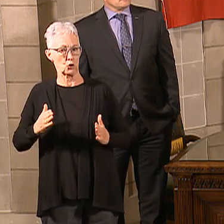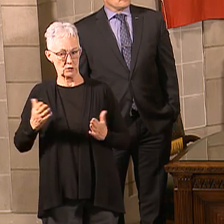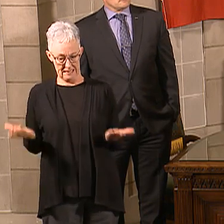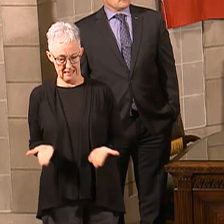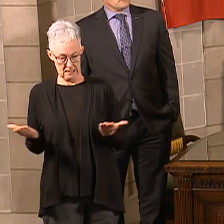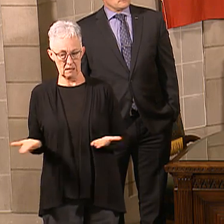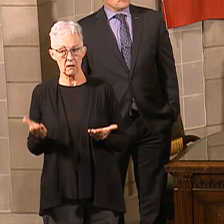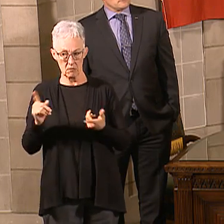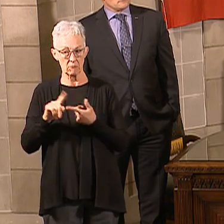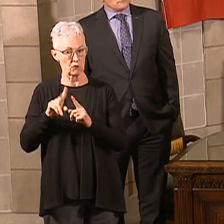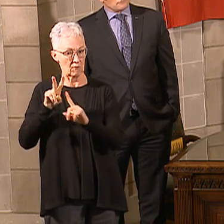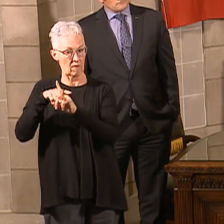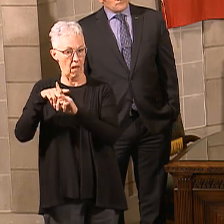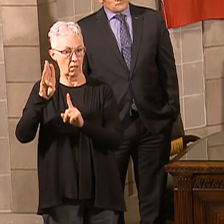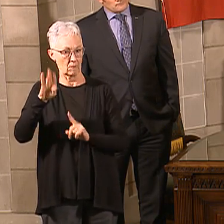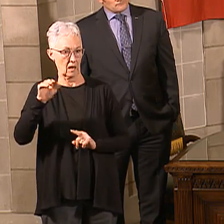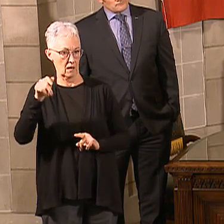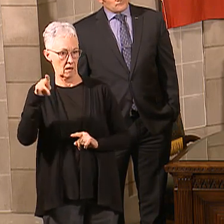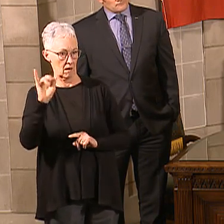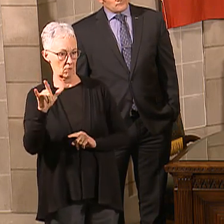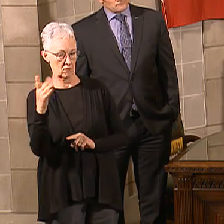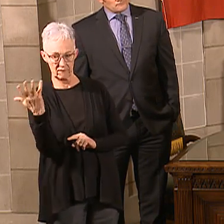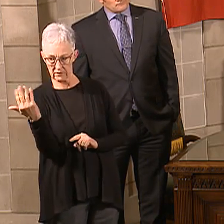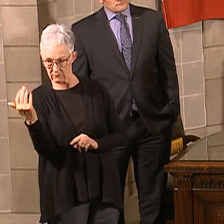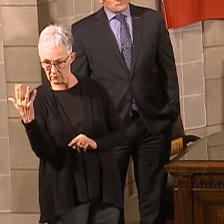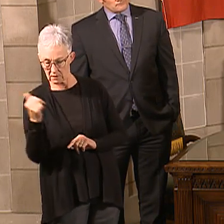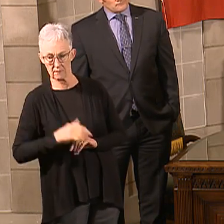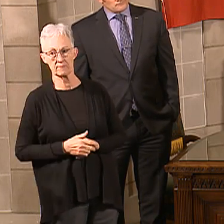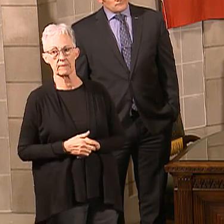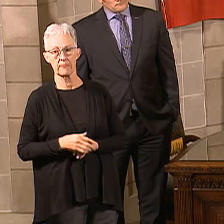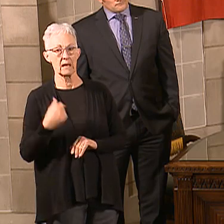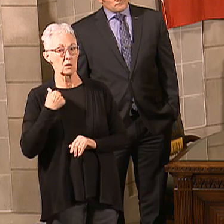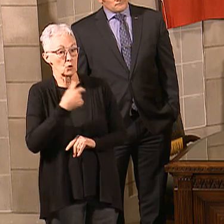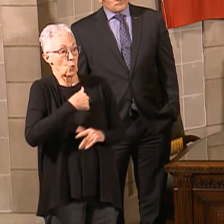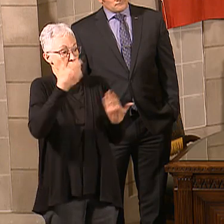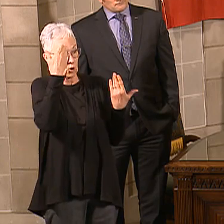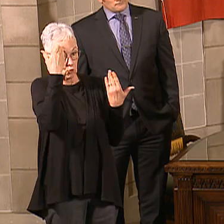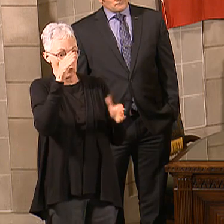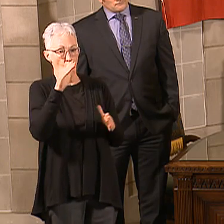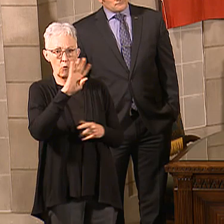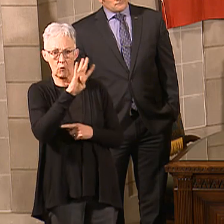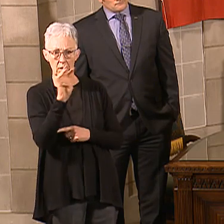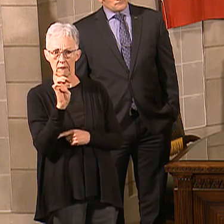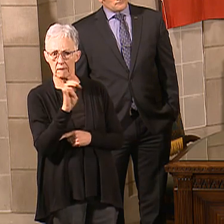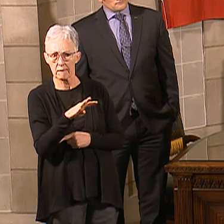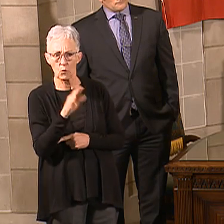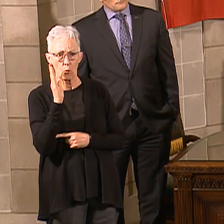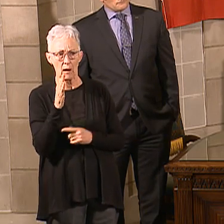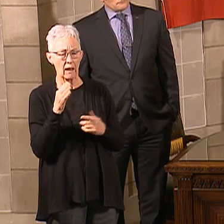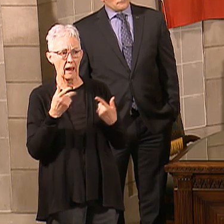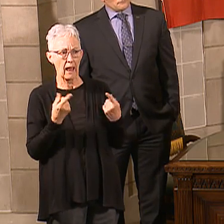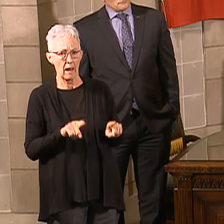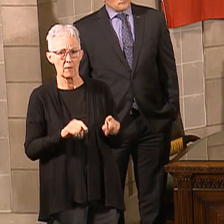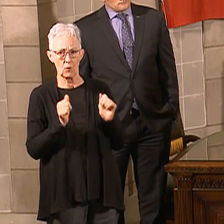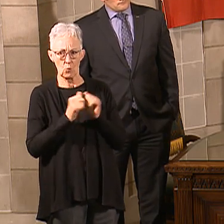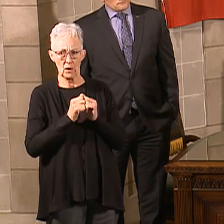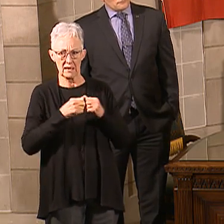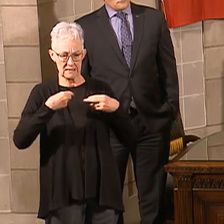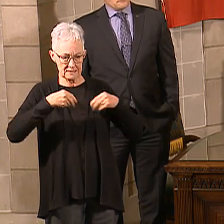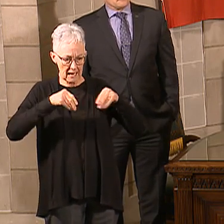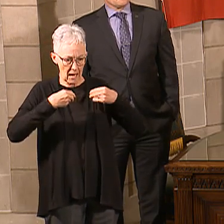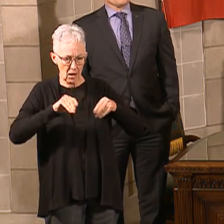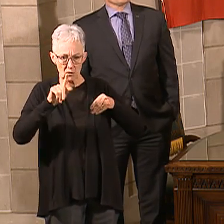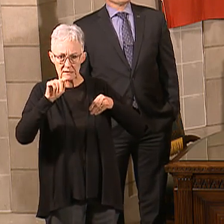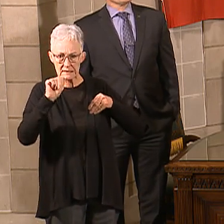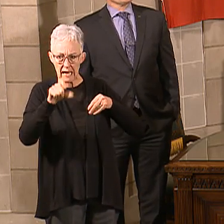from the standpoint of what will happen to sales and income tax going forward. Government is important. We do